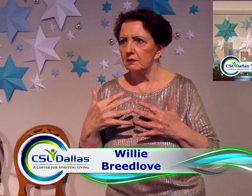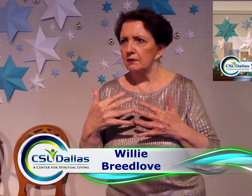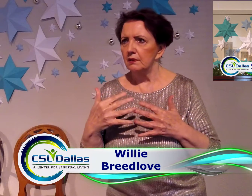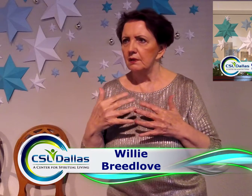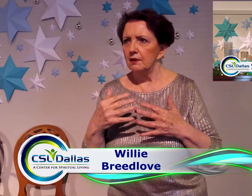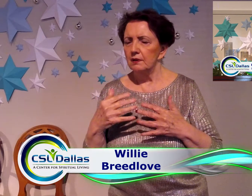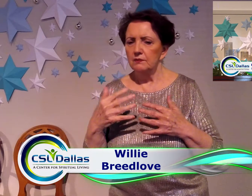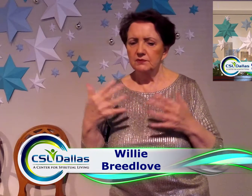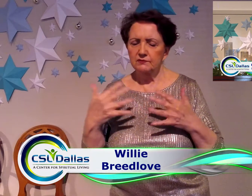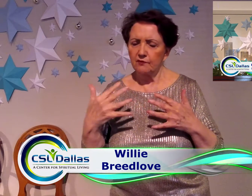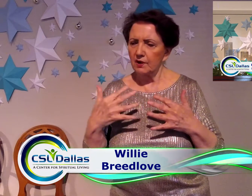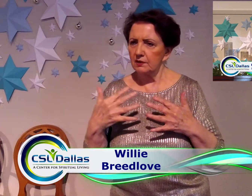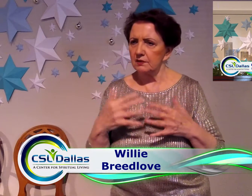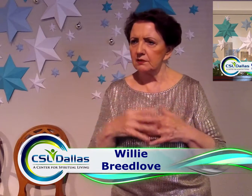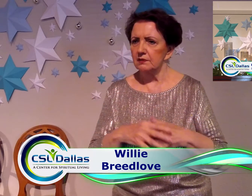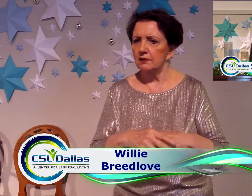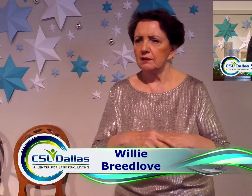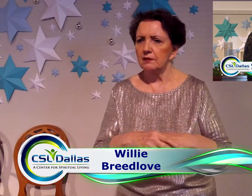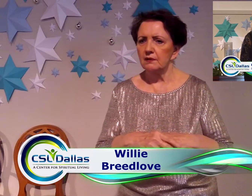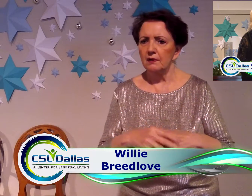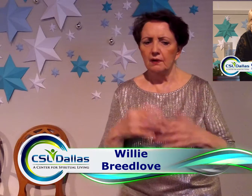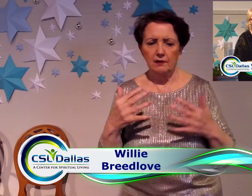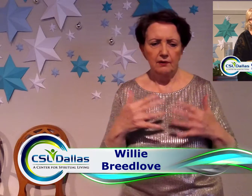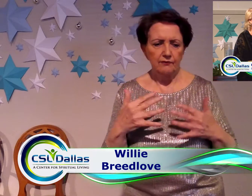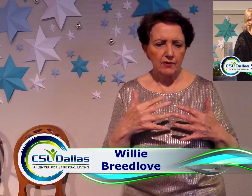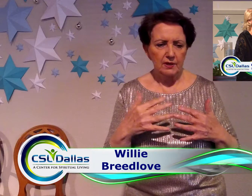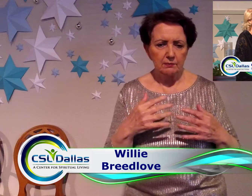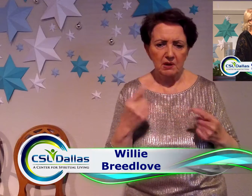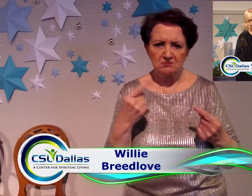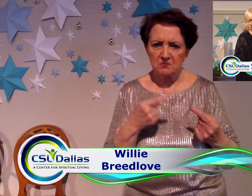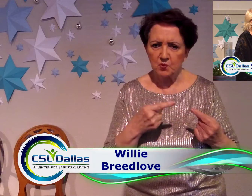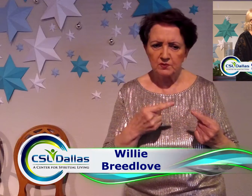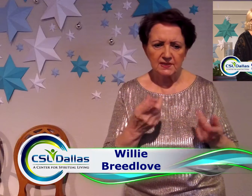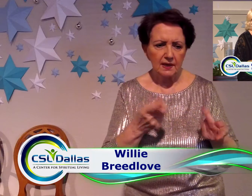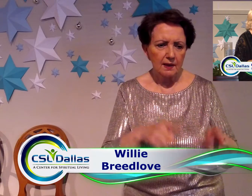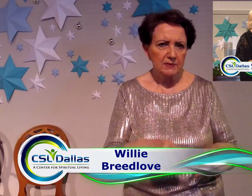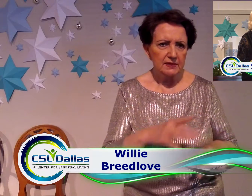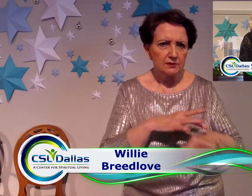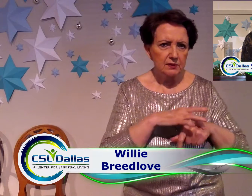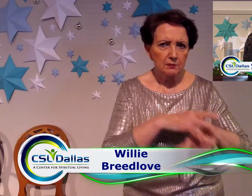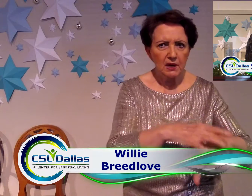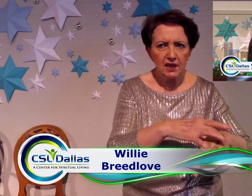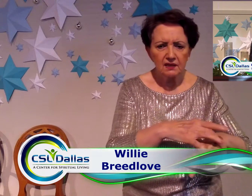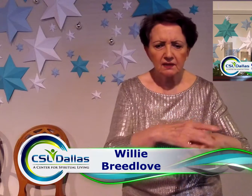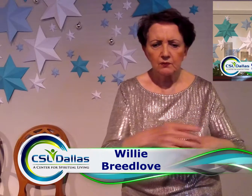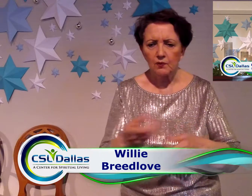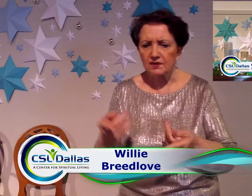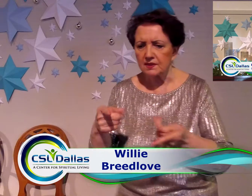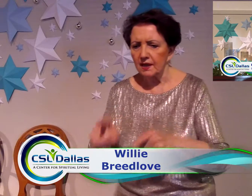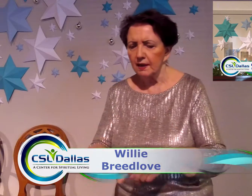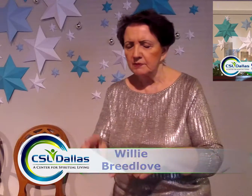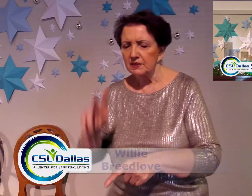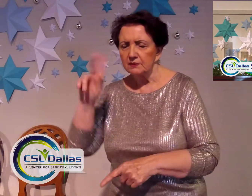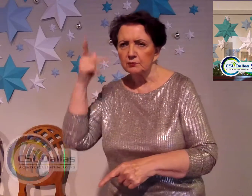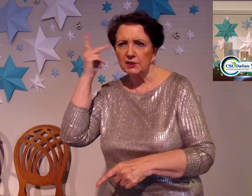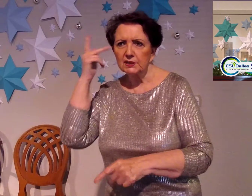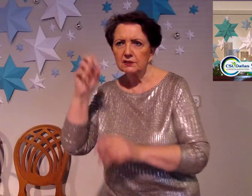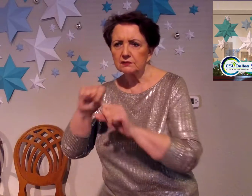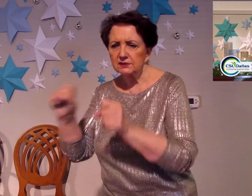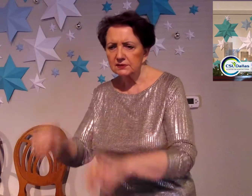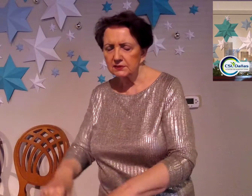I was just afraid. I was afraid about what's happening to our planet, and I was afraid about what was happening in our political